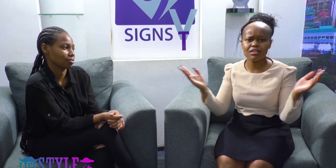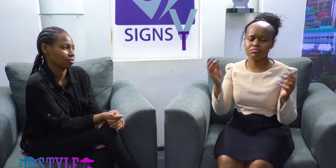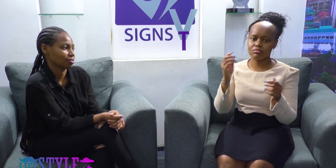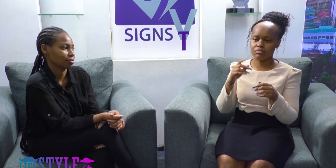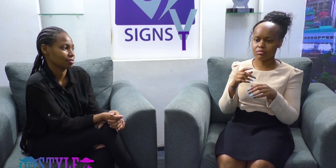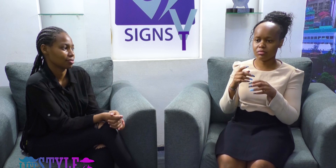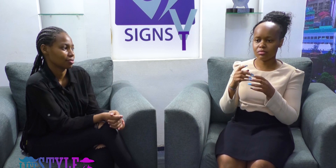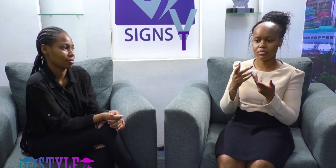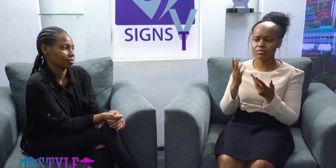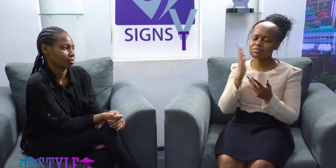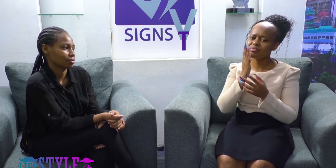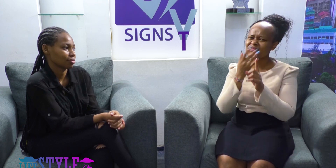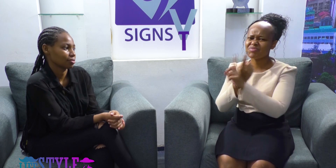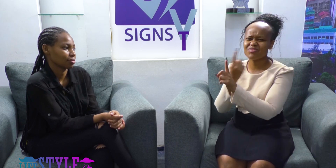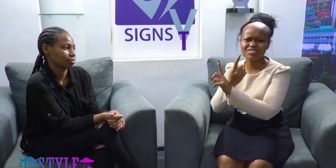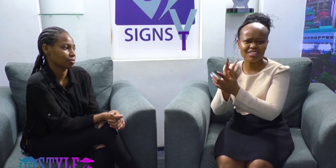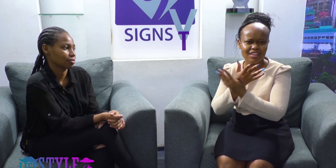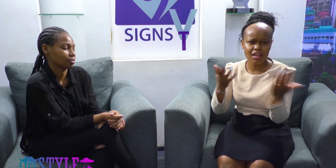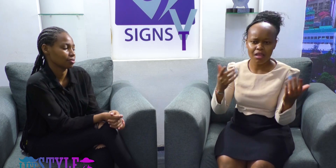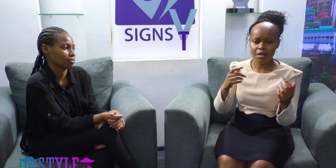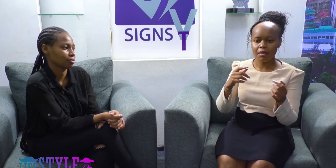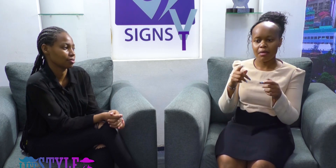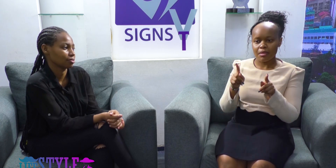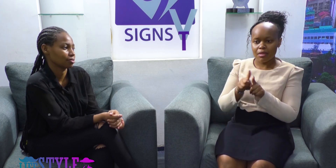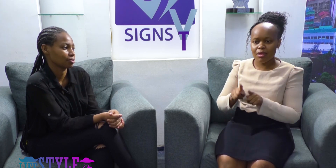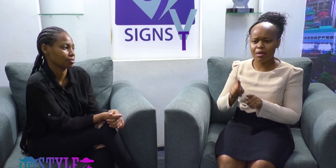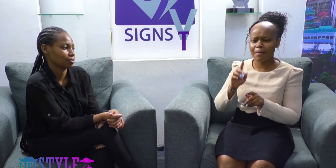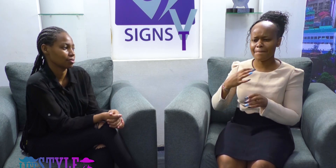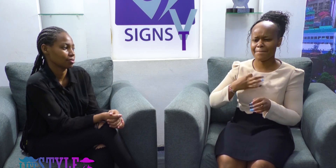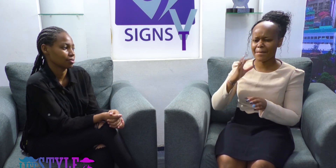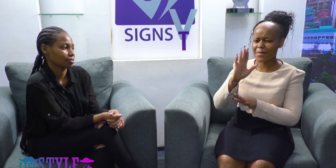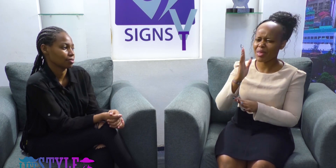They came from outside the country, and they had different colors,